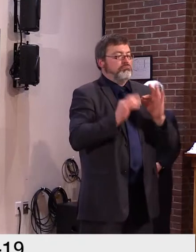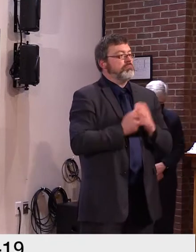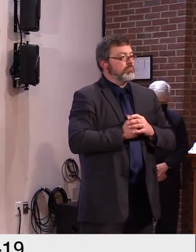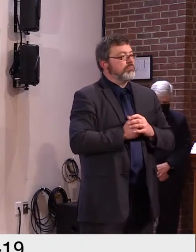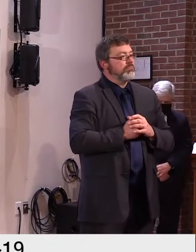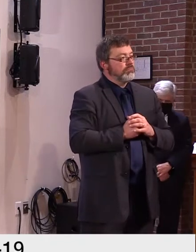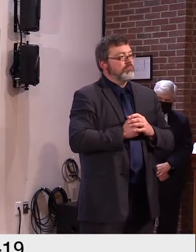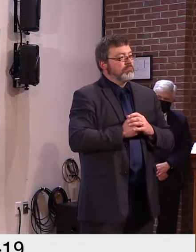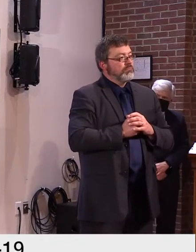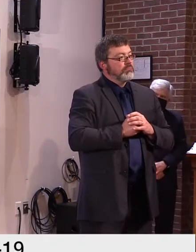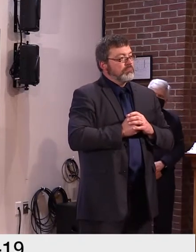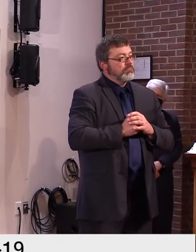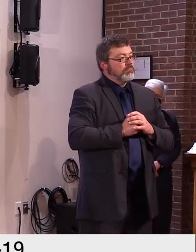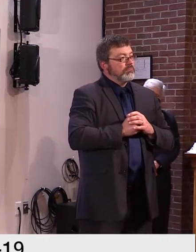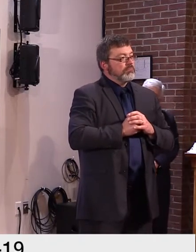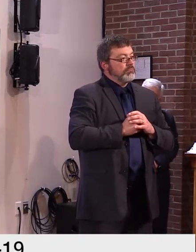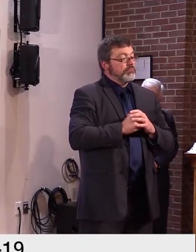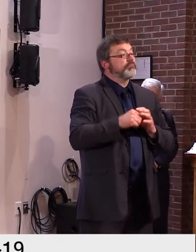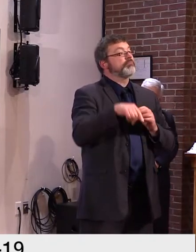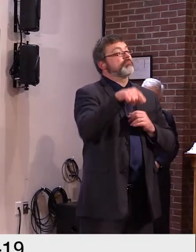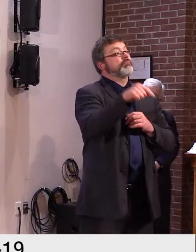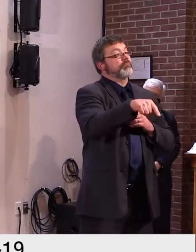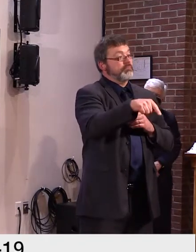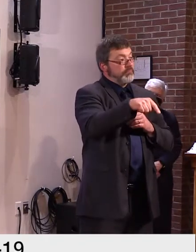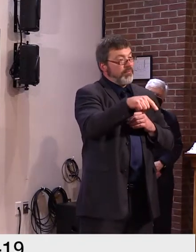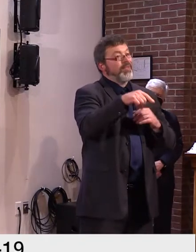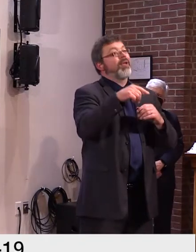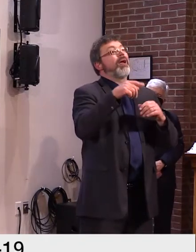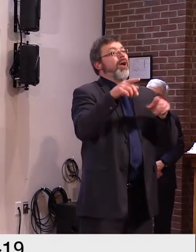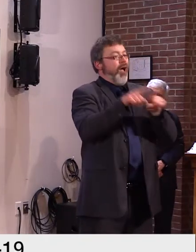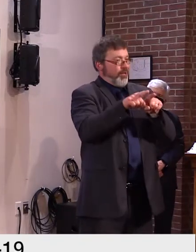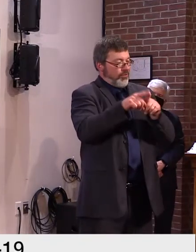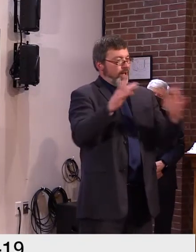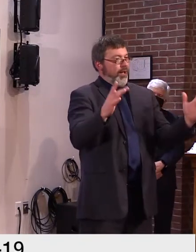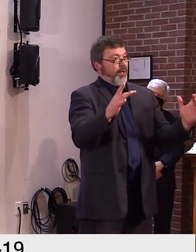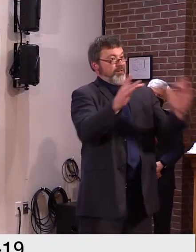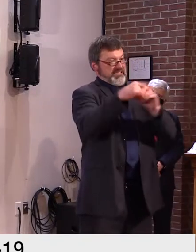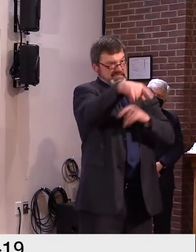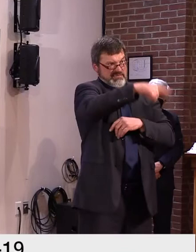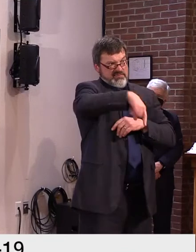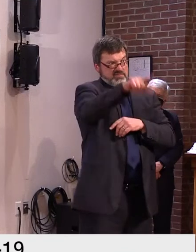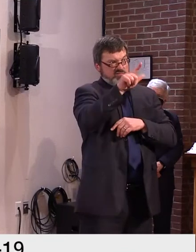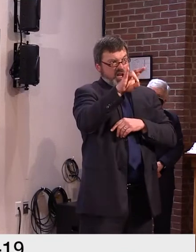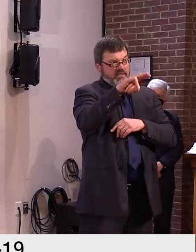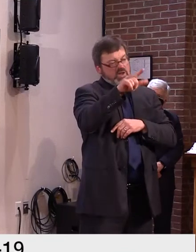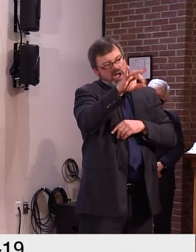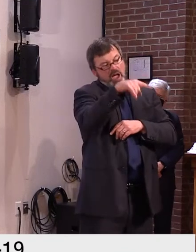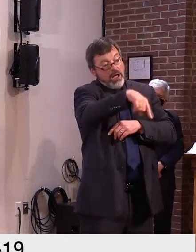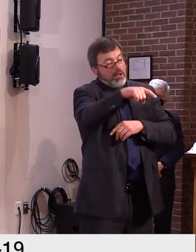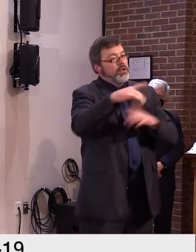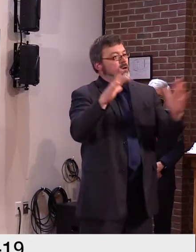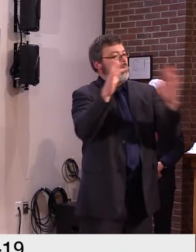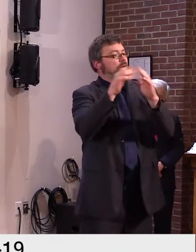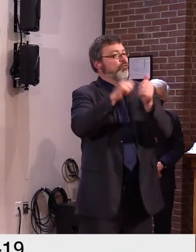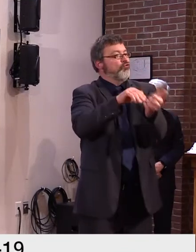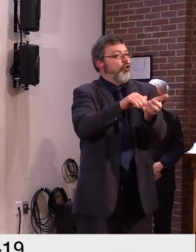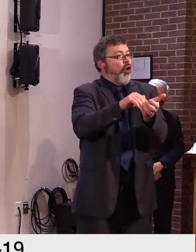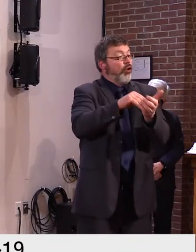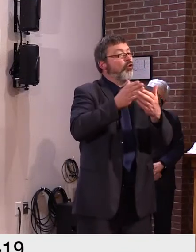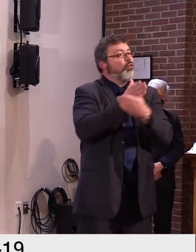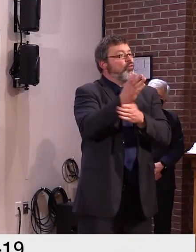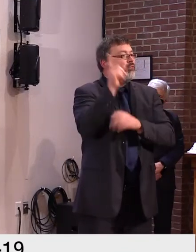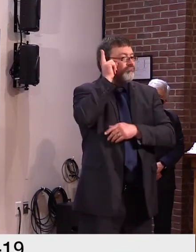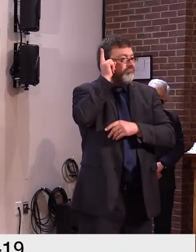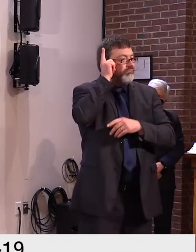We've made connections to make sure hospitals know there's coverage for all Vermonters who are seeking tests and treatment for COVID, regardless of